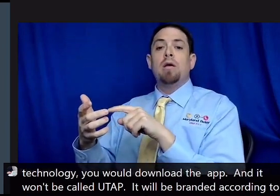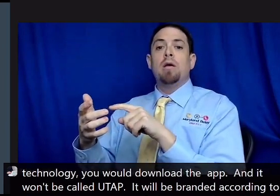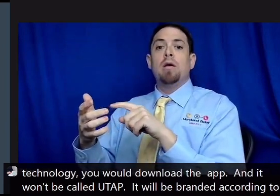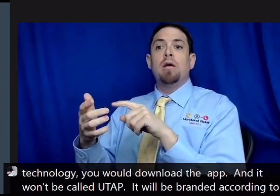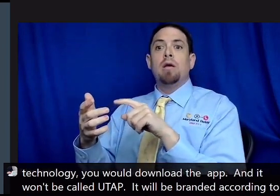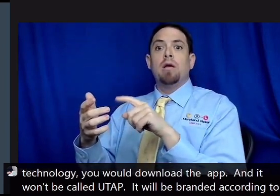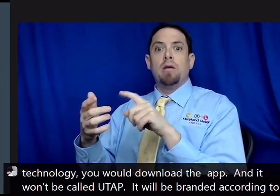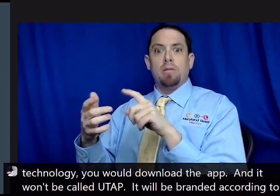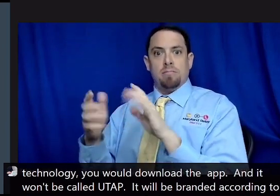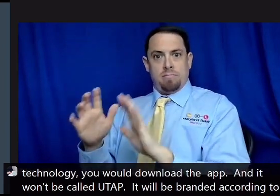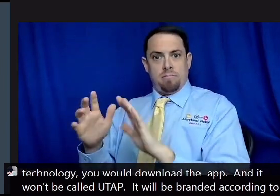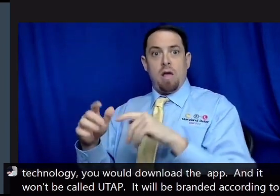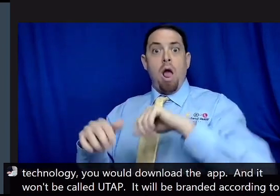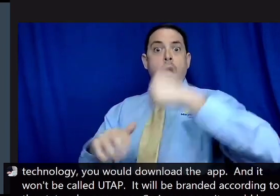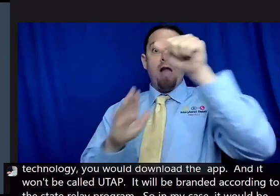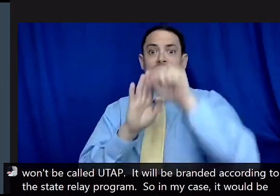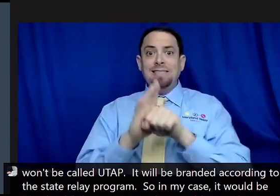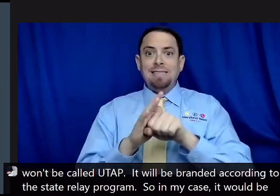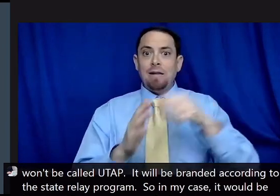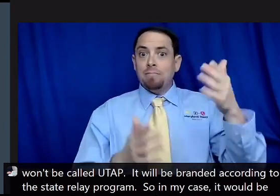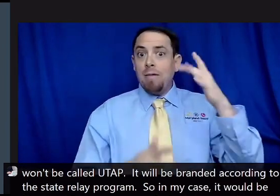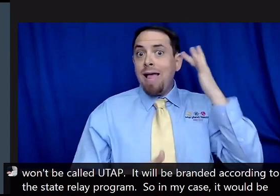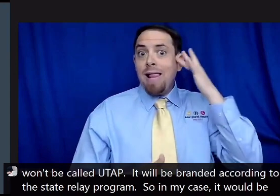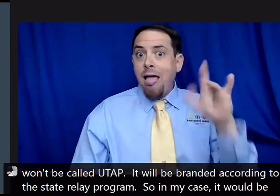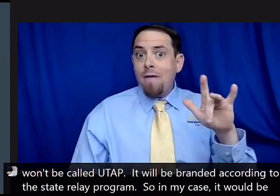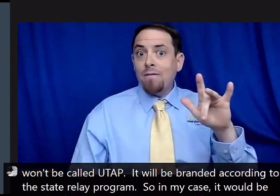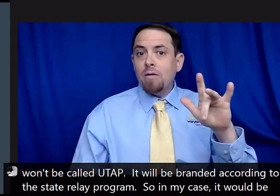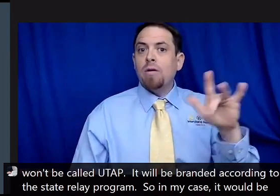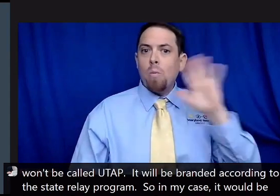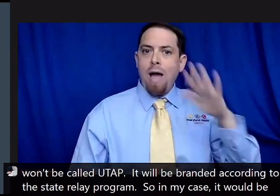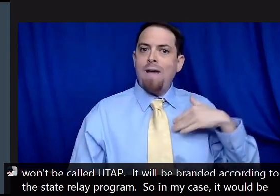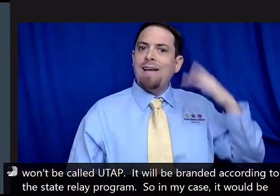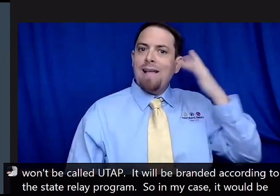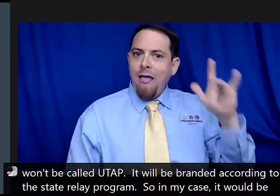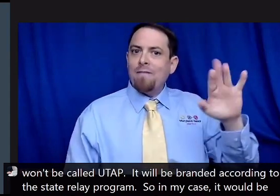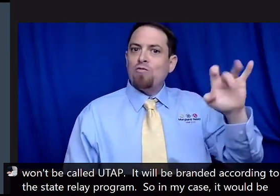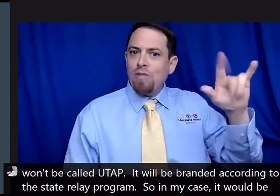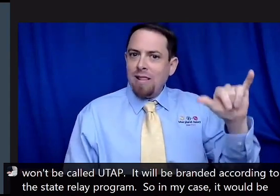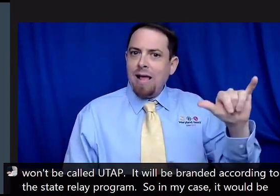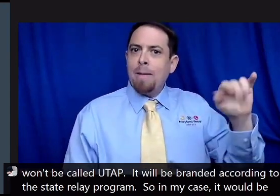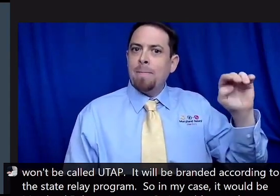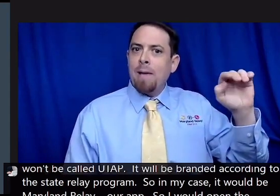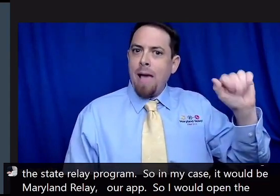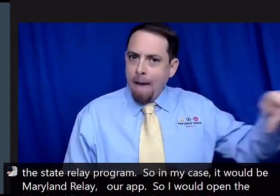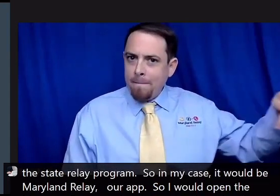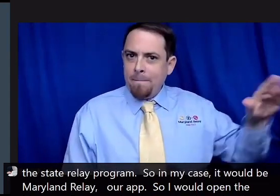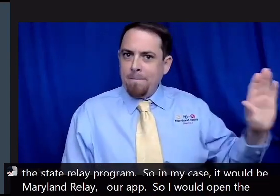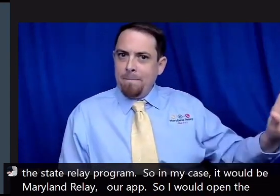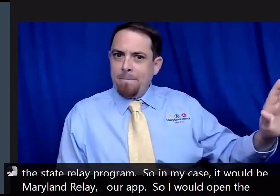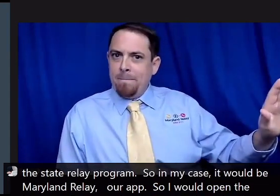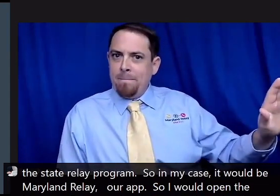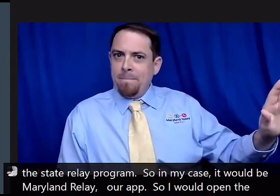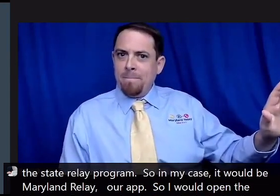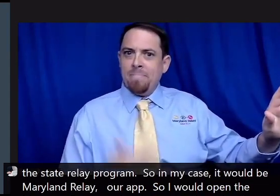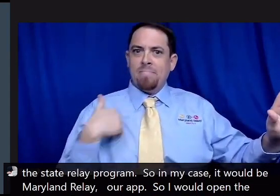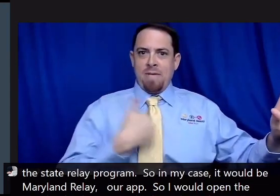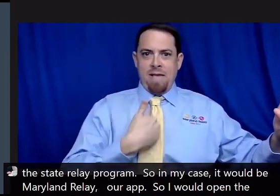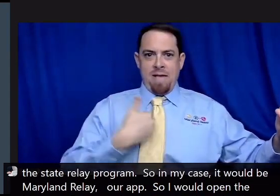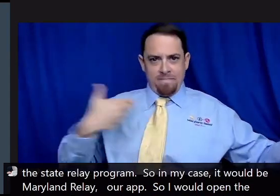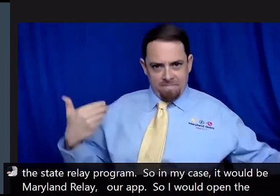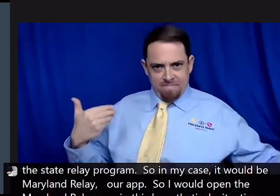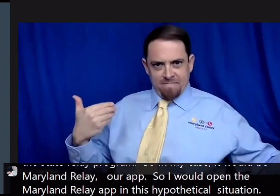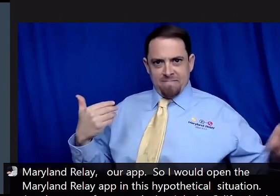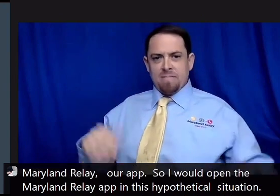Maryland Relay app in this hypothetical situation. Another state, for example, it might be California. There would be the California Relay